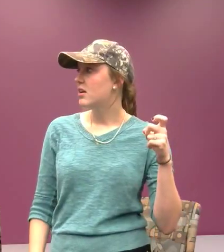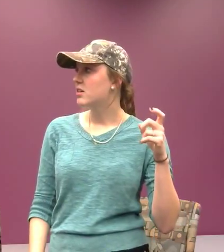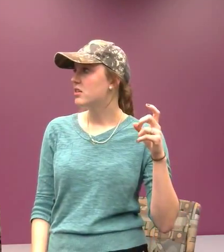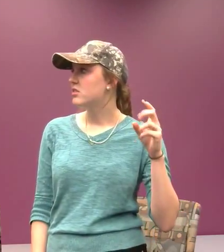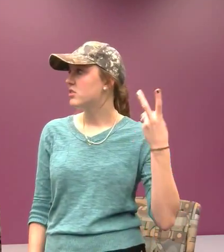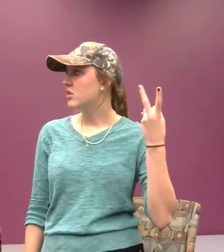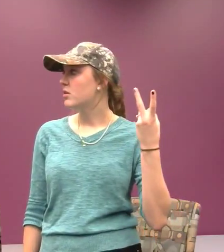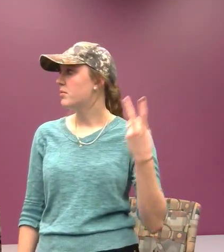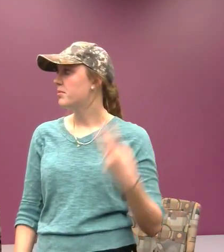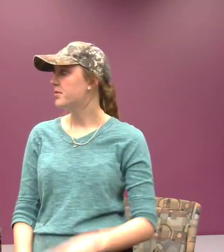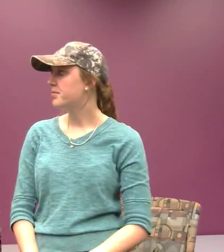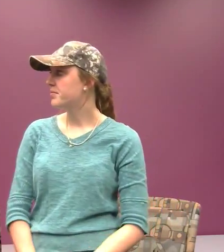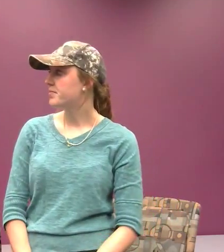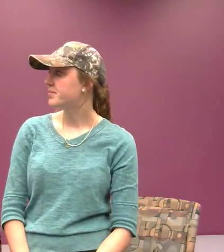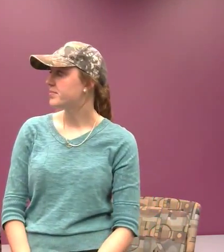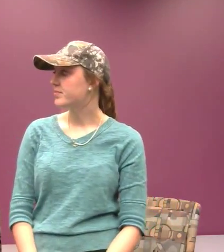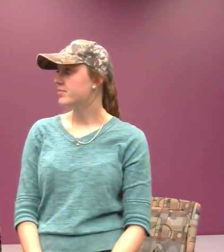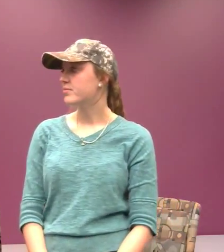That's the simplest section of that problem.